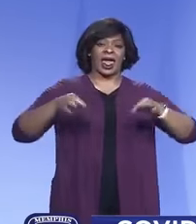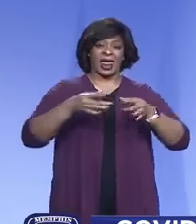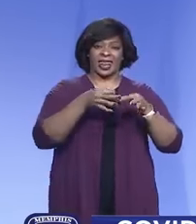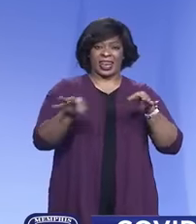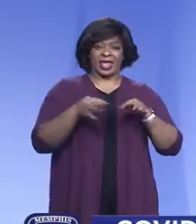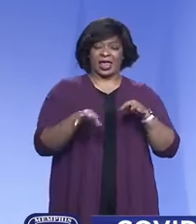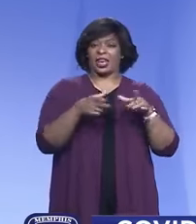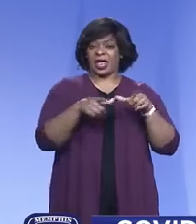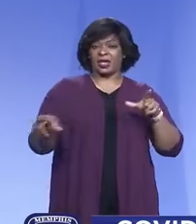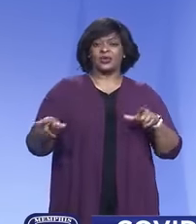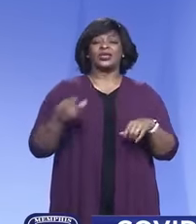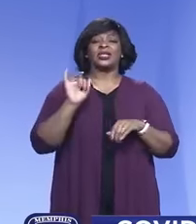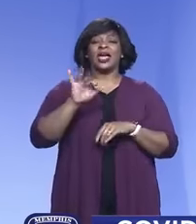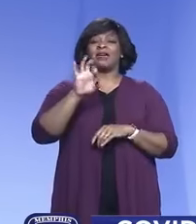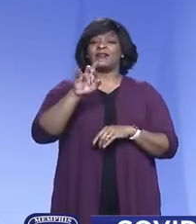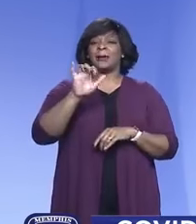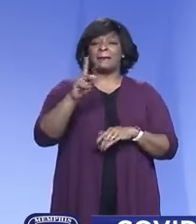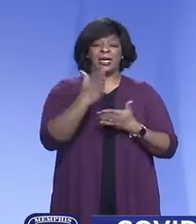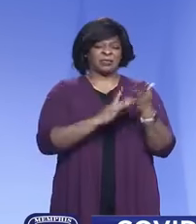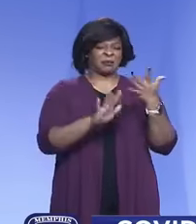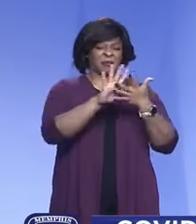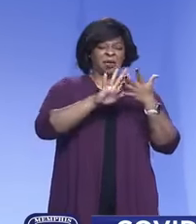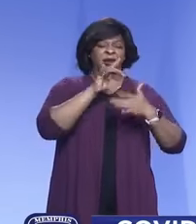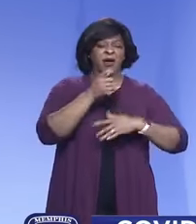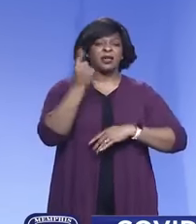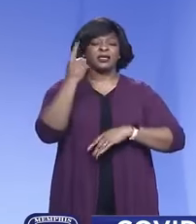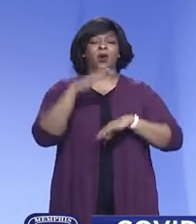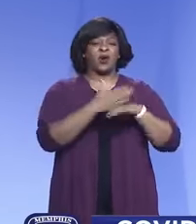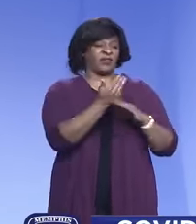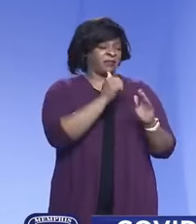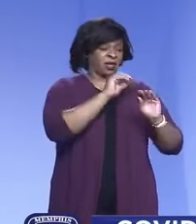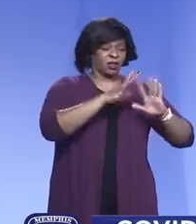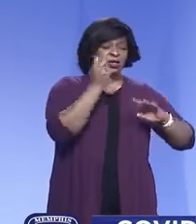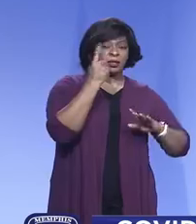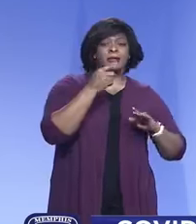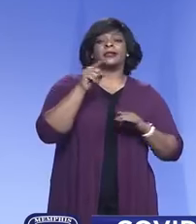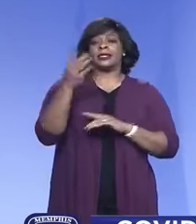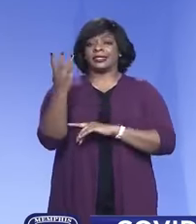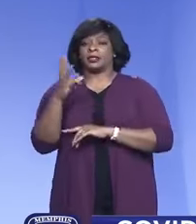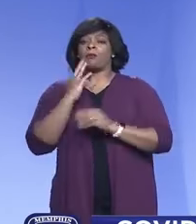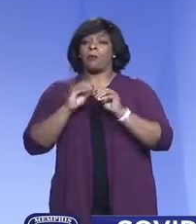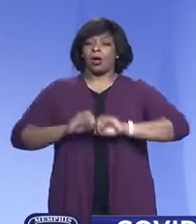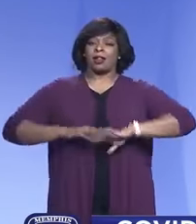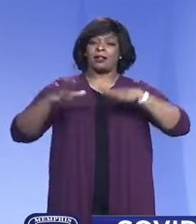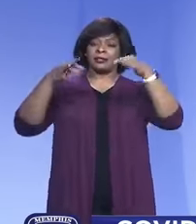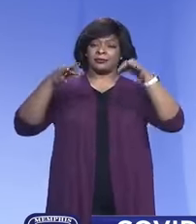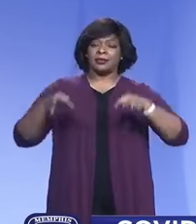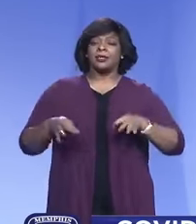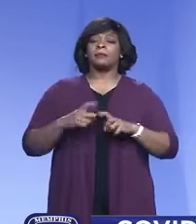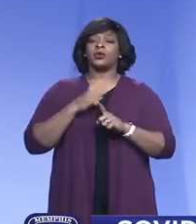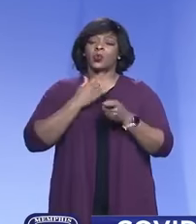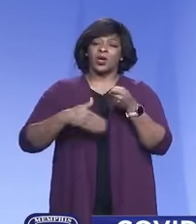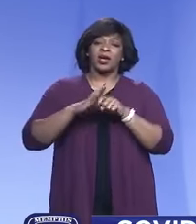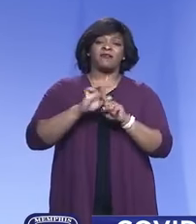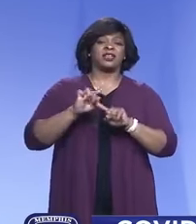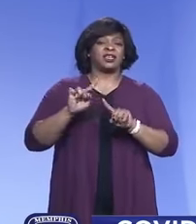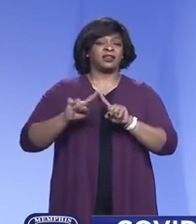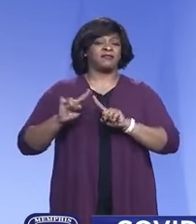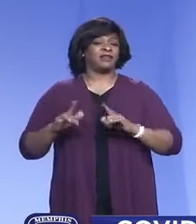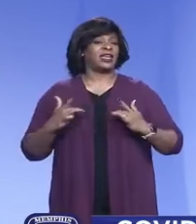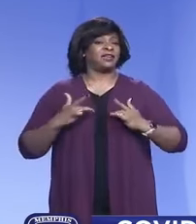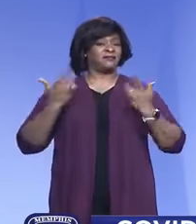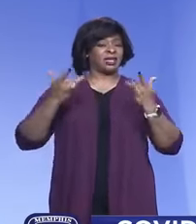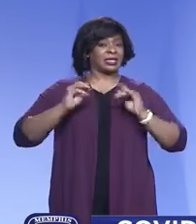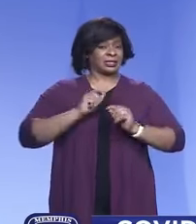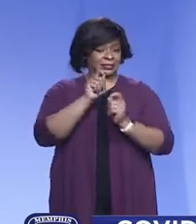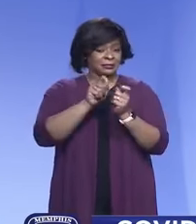feedback that we had received on 15. But we also wanted to make sure we were covering events in a clear way